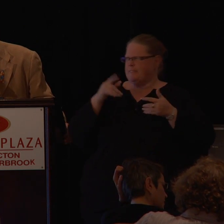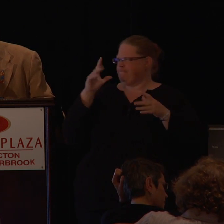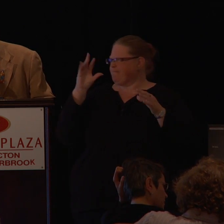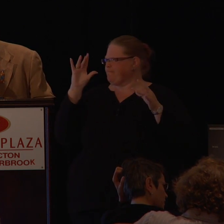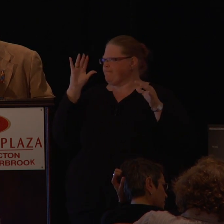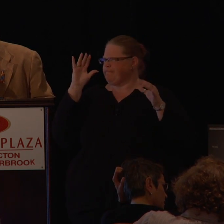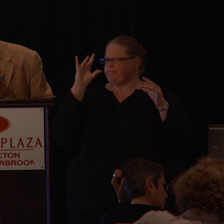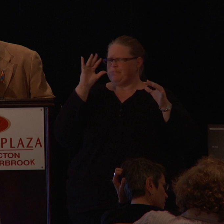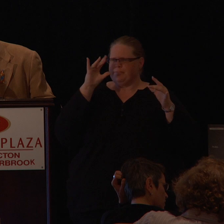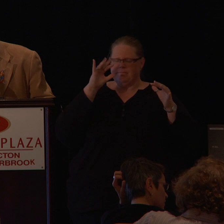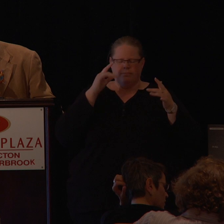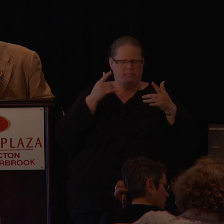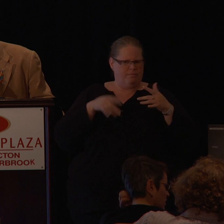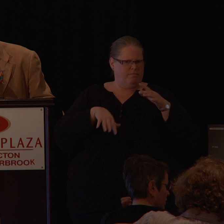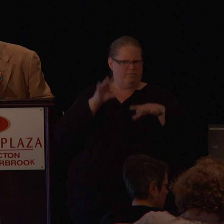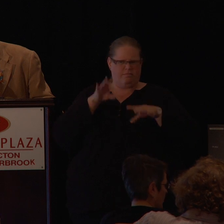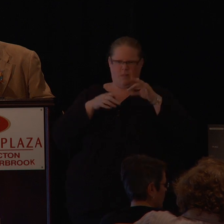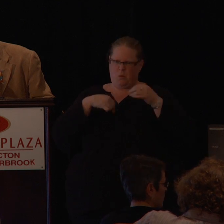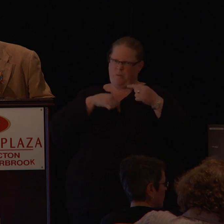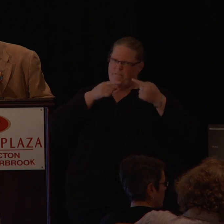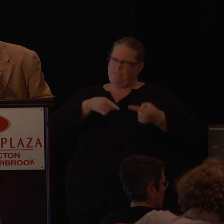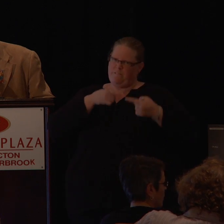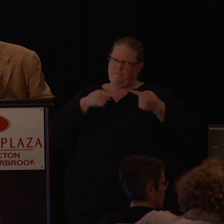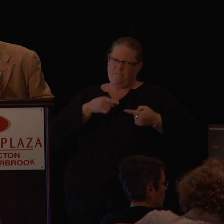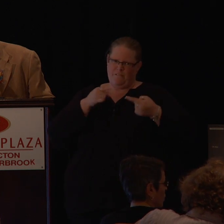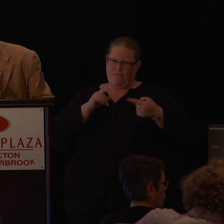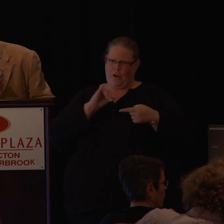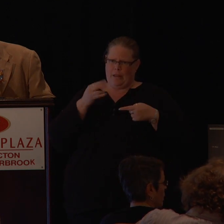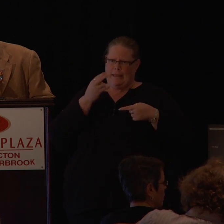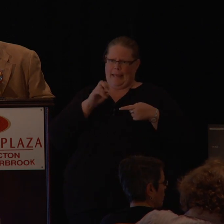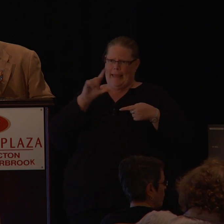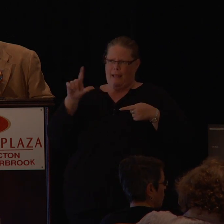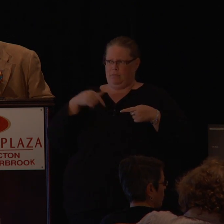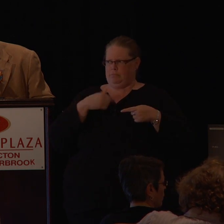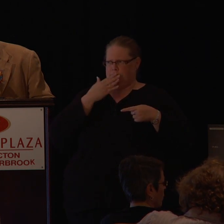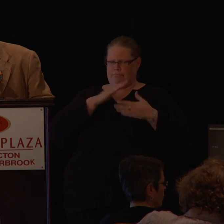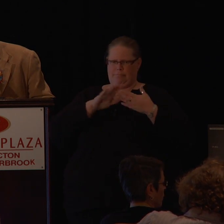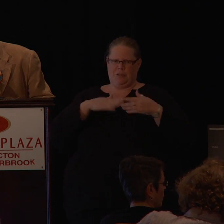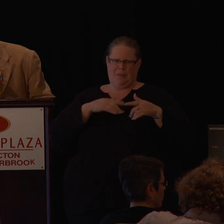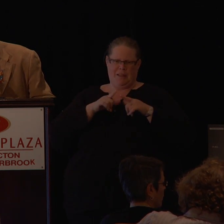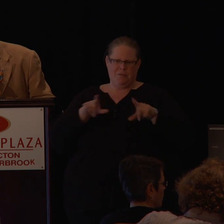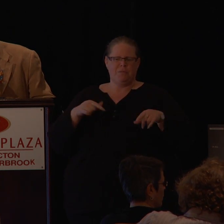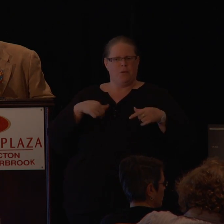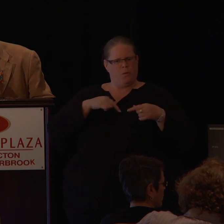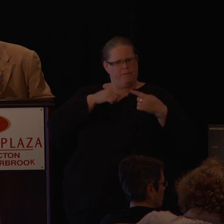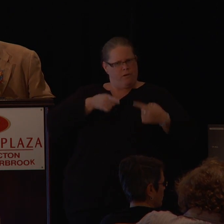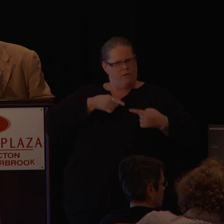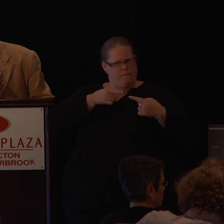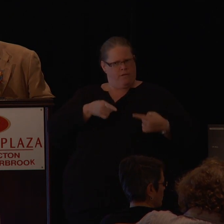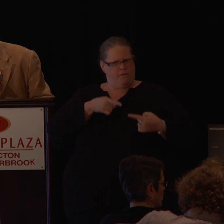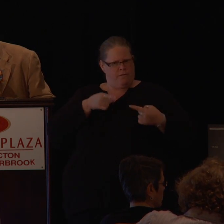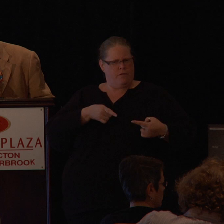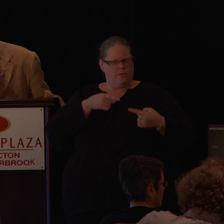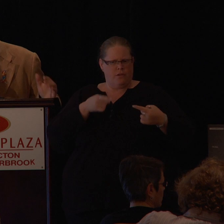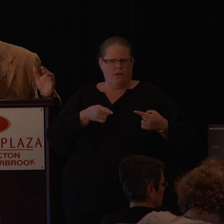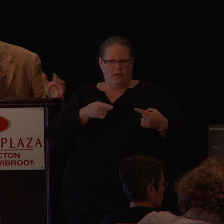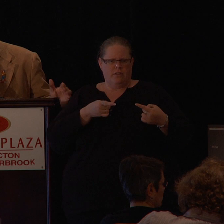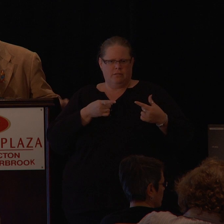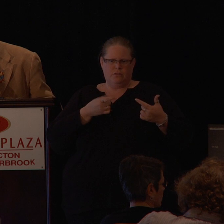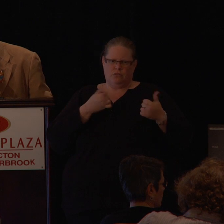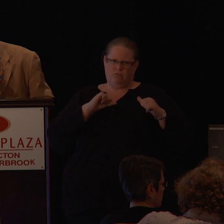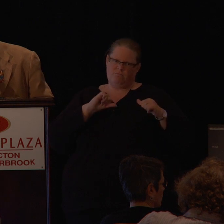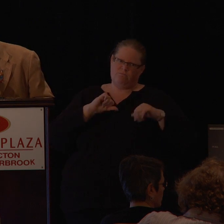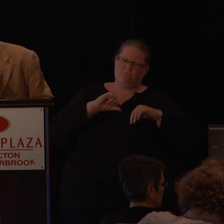hell, pardon my language, but that's what it took to get things done. And what we got done